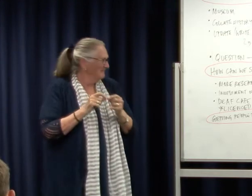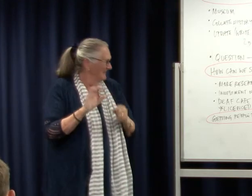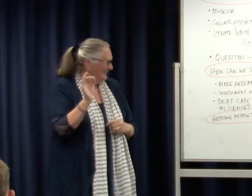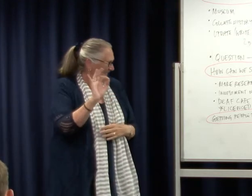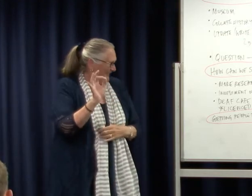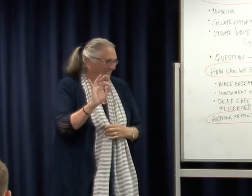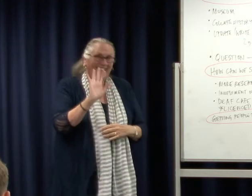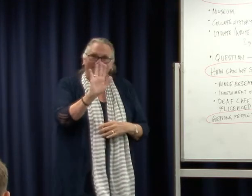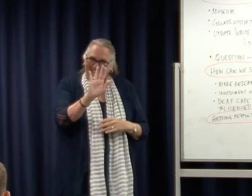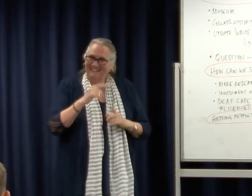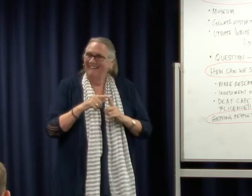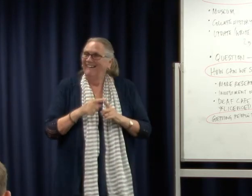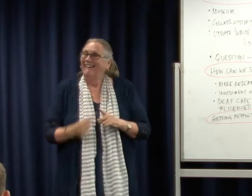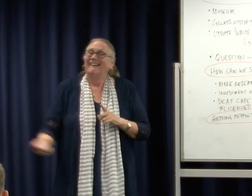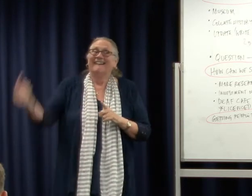Someone just said Anne's Deaf Club. No.